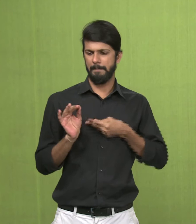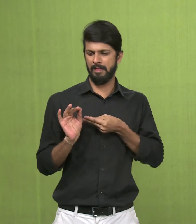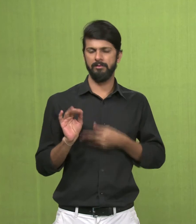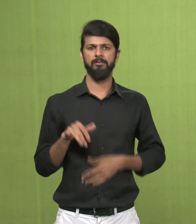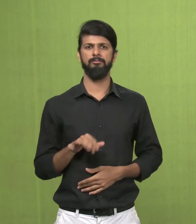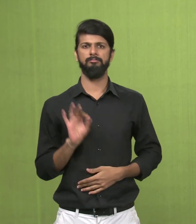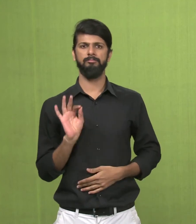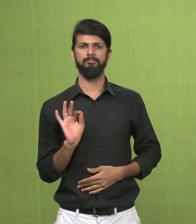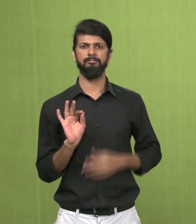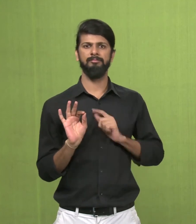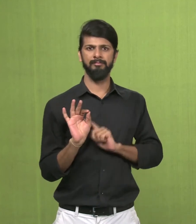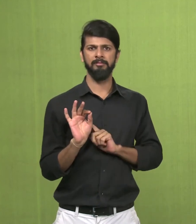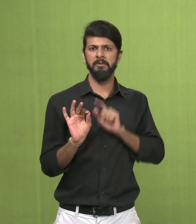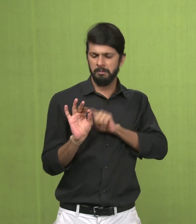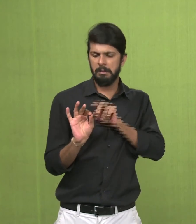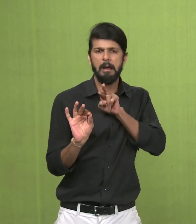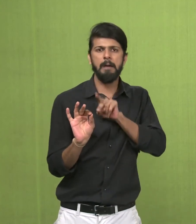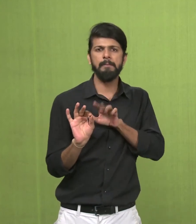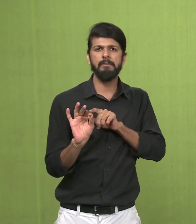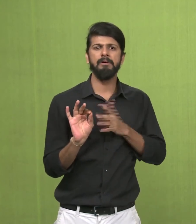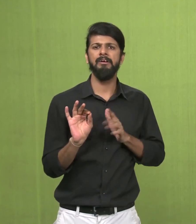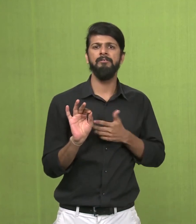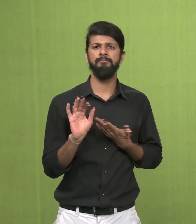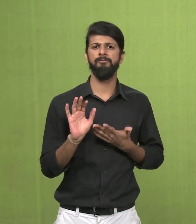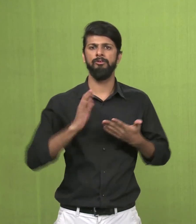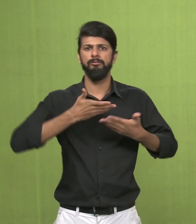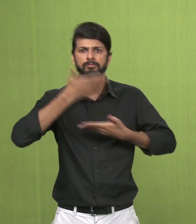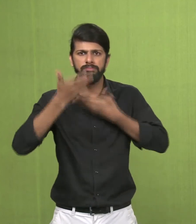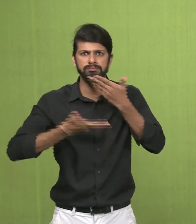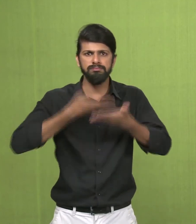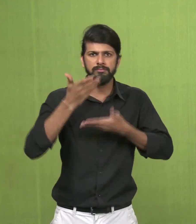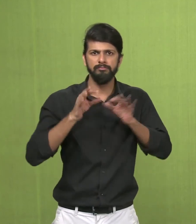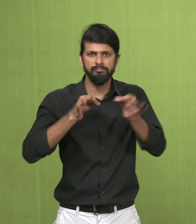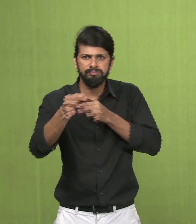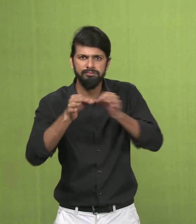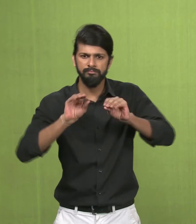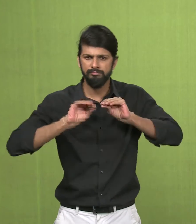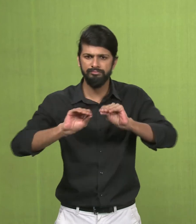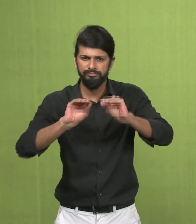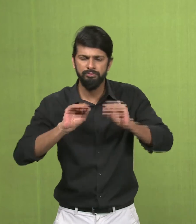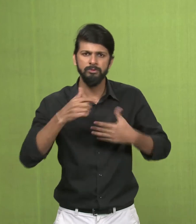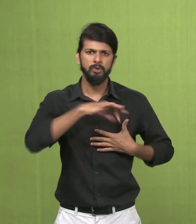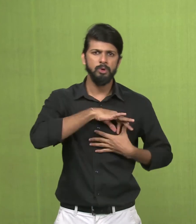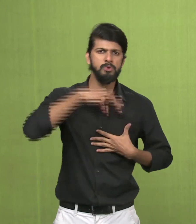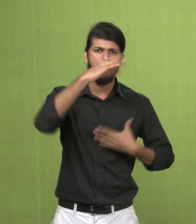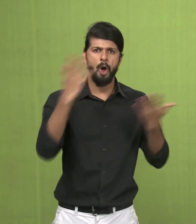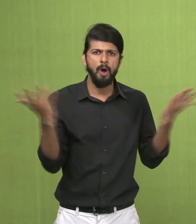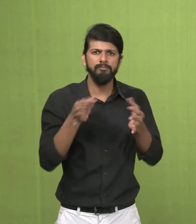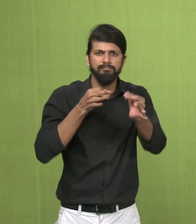His hands are held near his chest in the Dharma Chakra Pravartana Mudra, which is the gesture